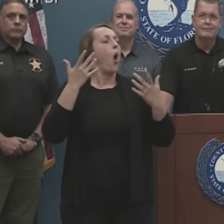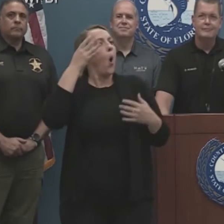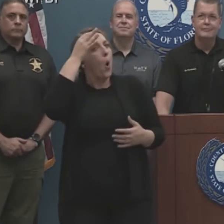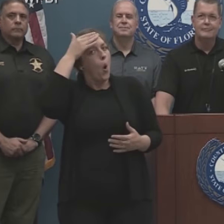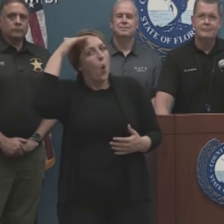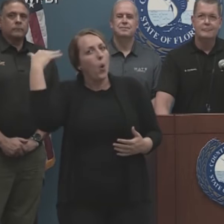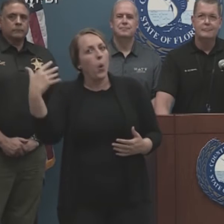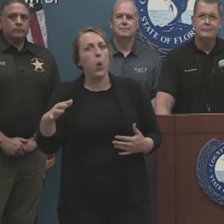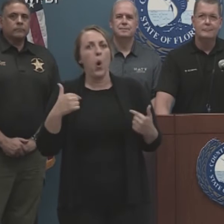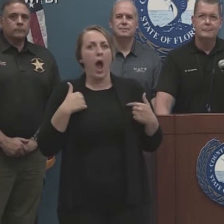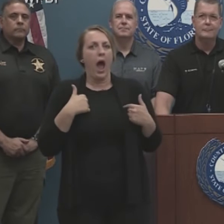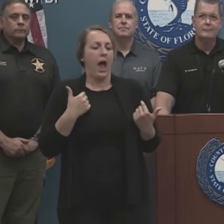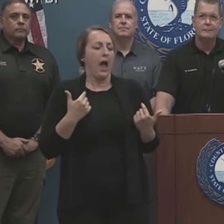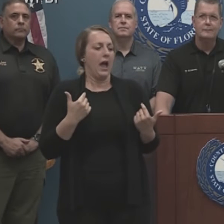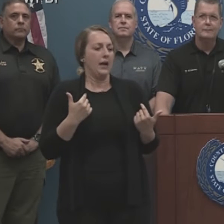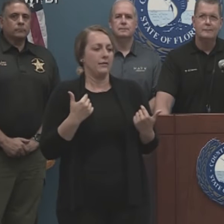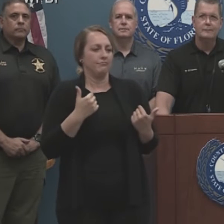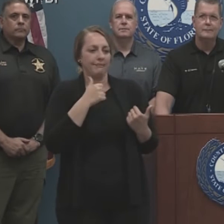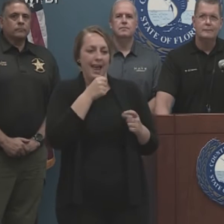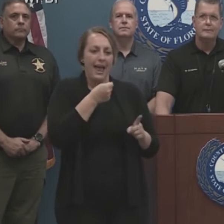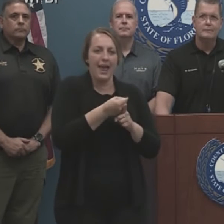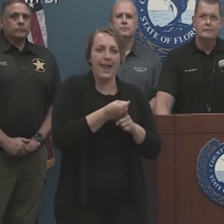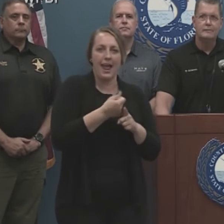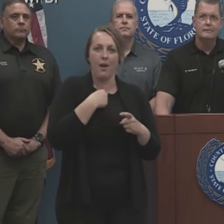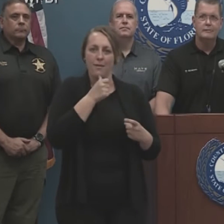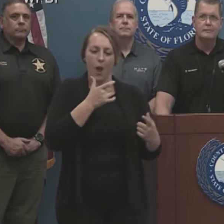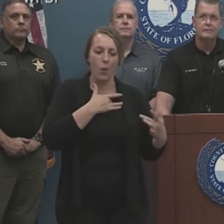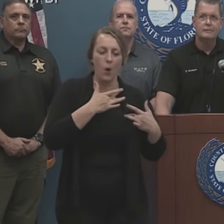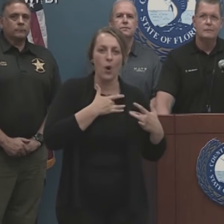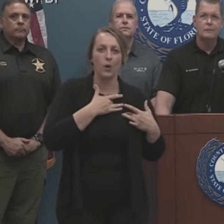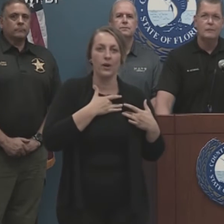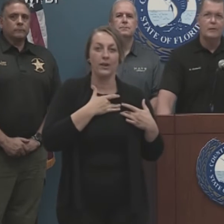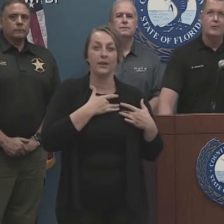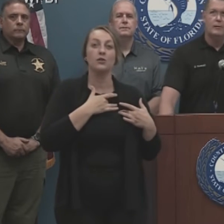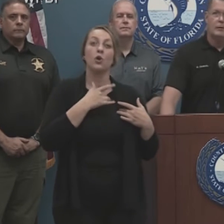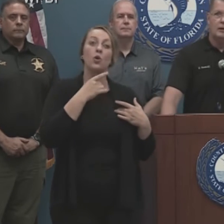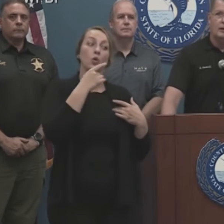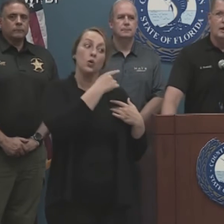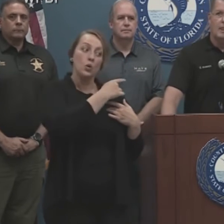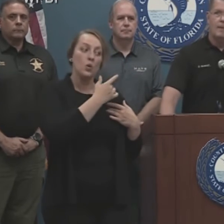What can you tell people to let them know really we're not done yet?